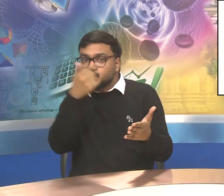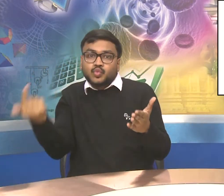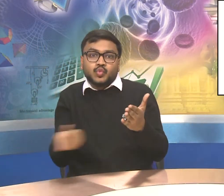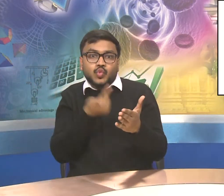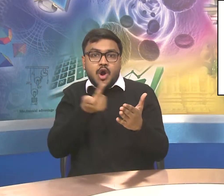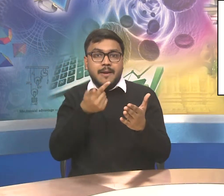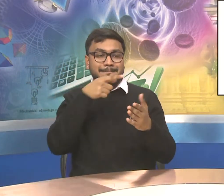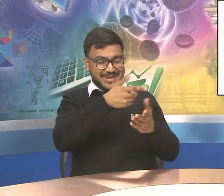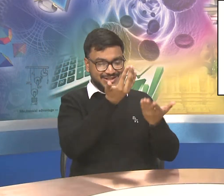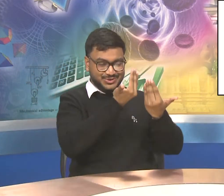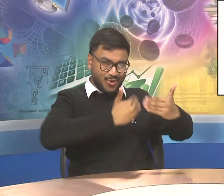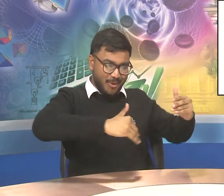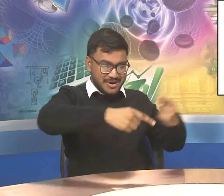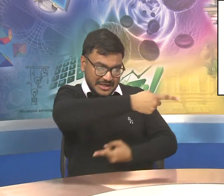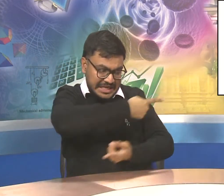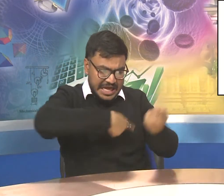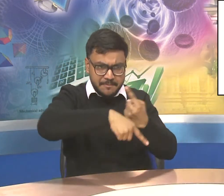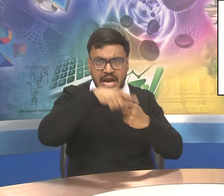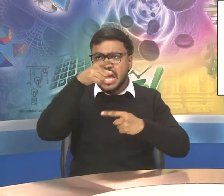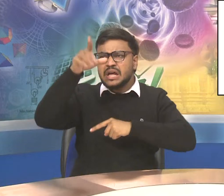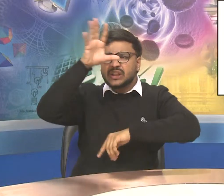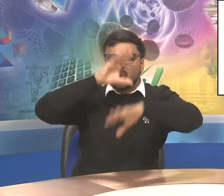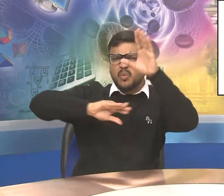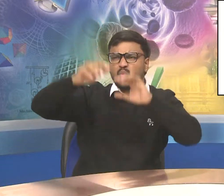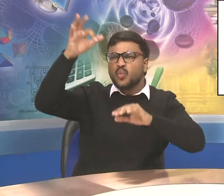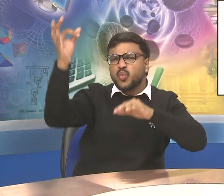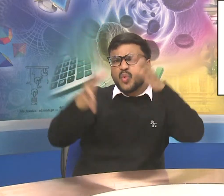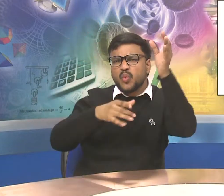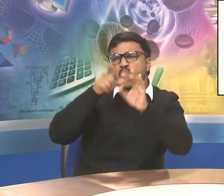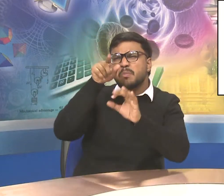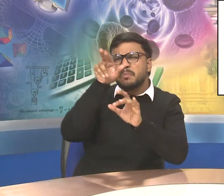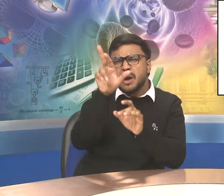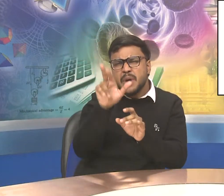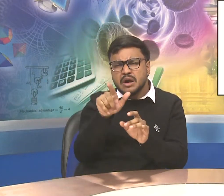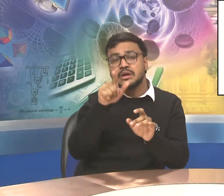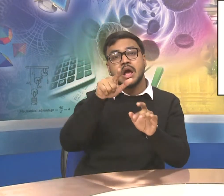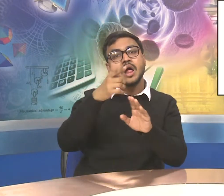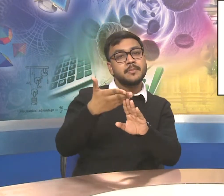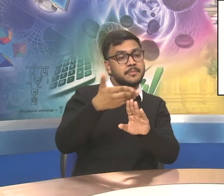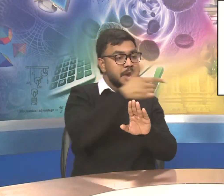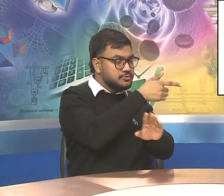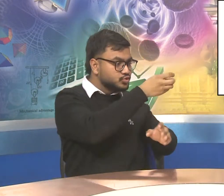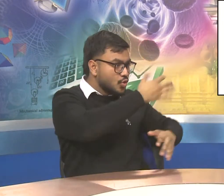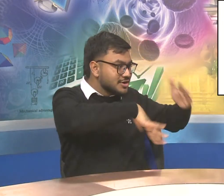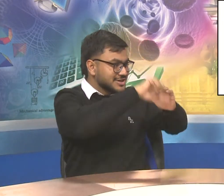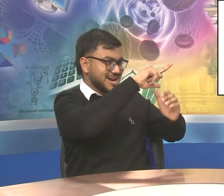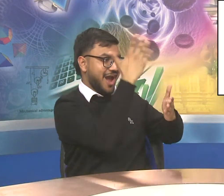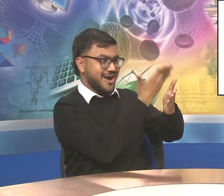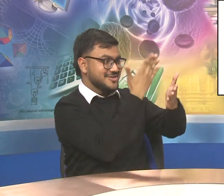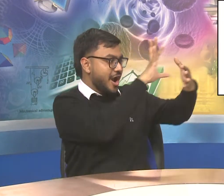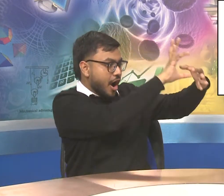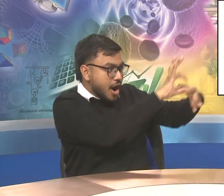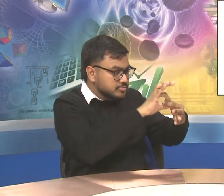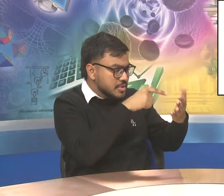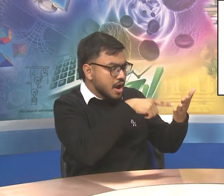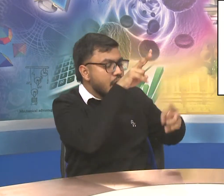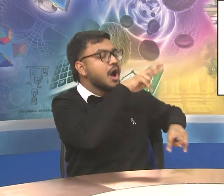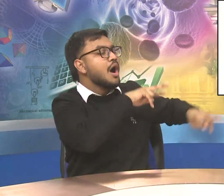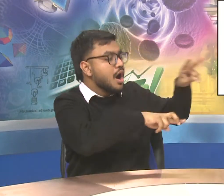This collection is systematically organized by the library for use by